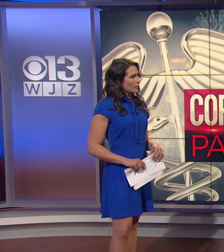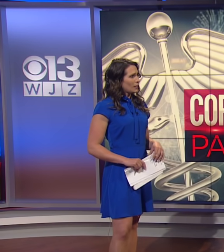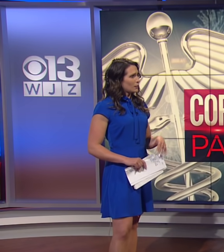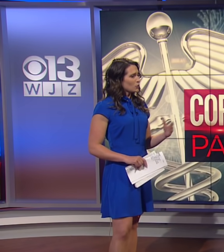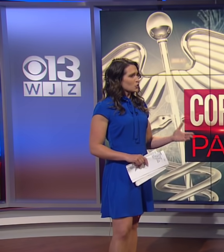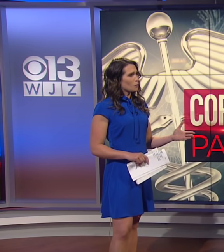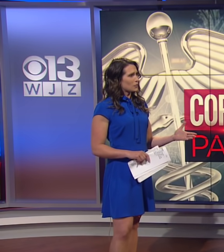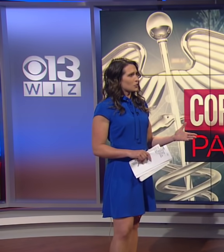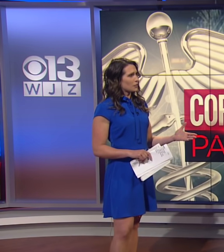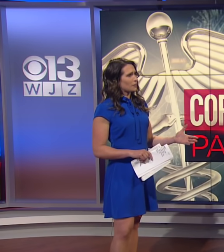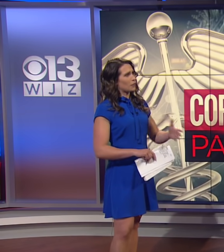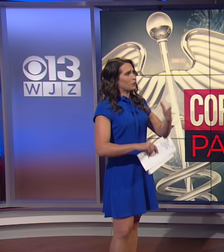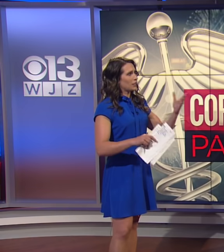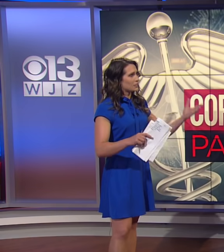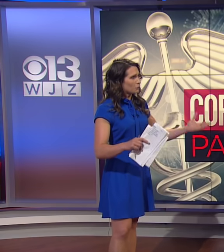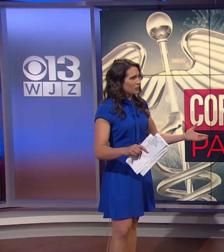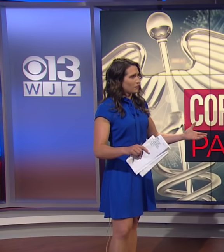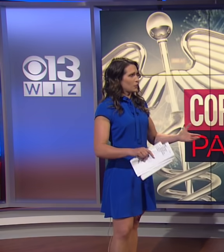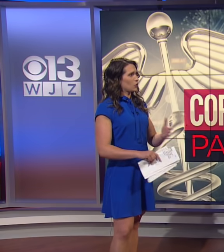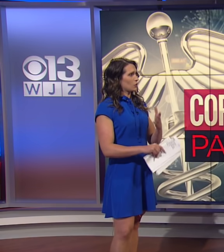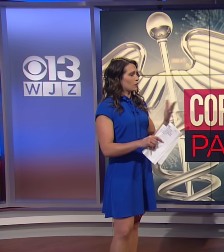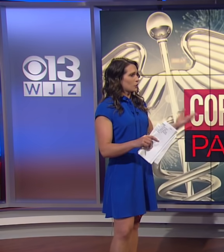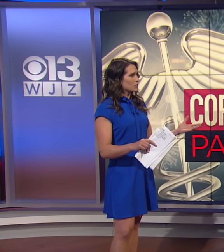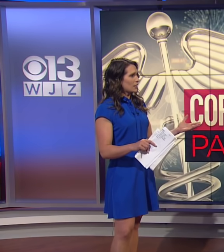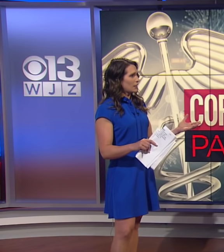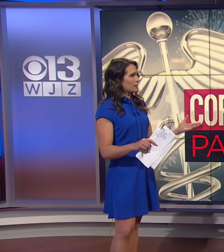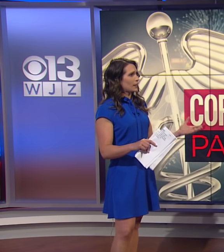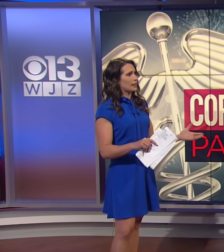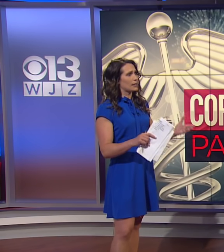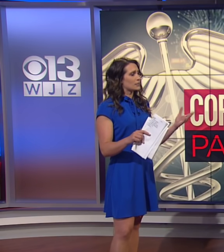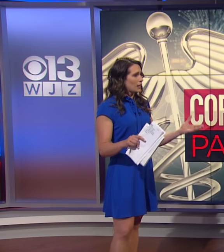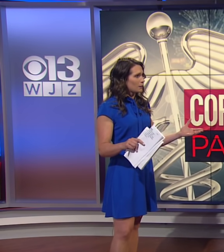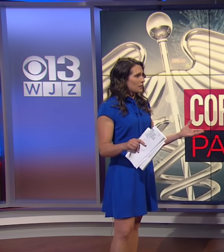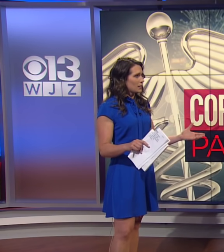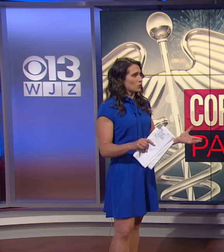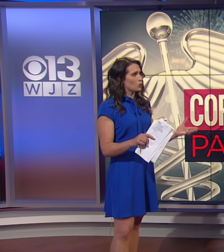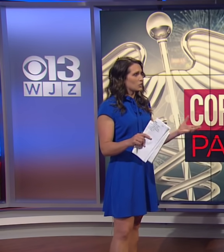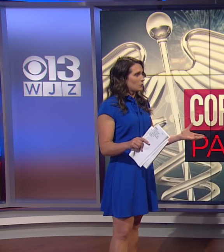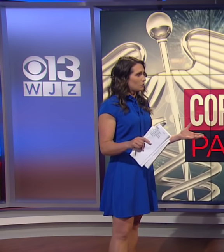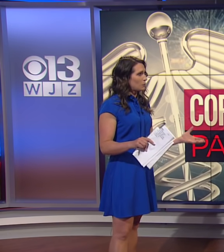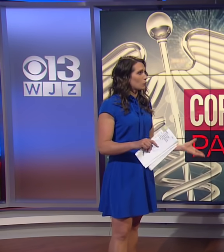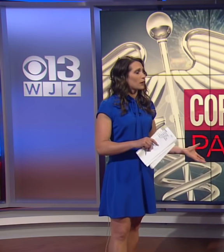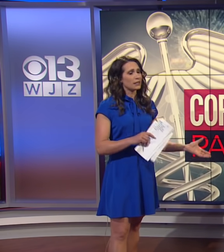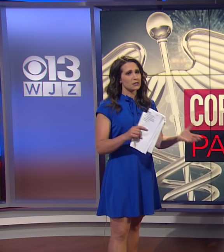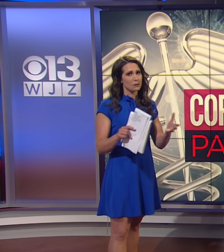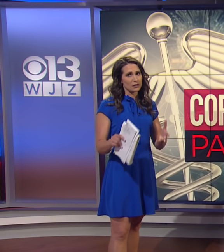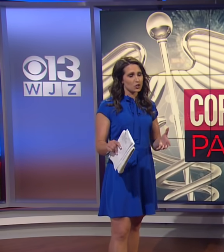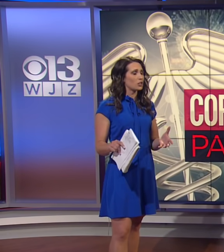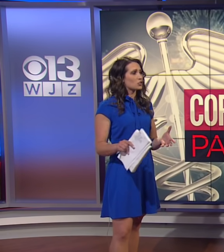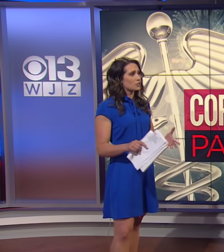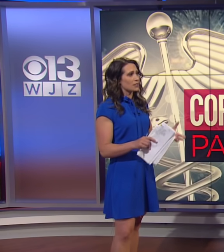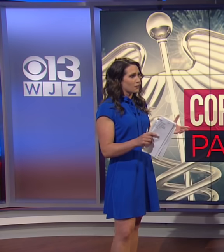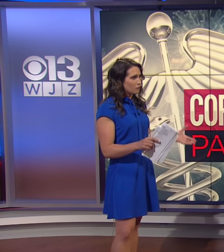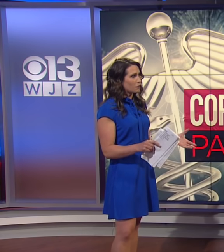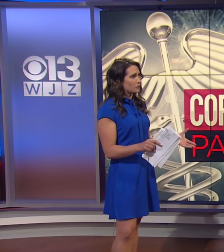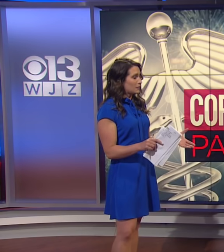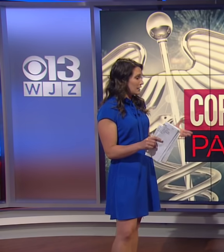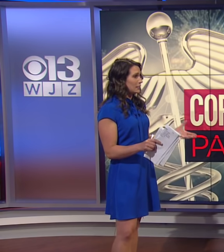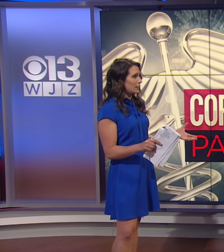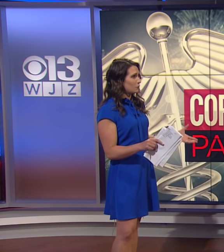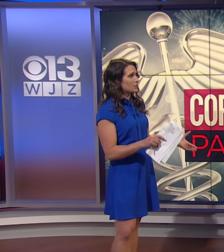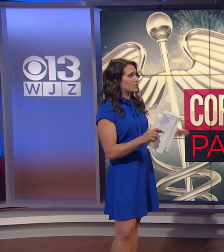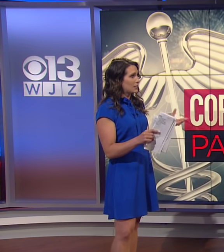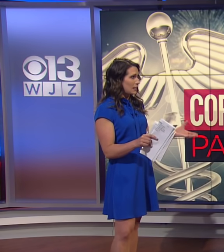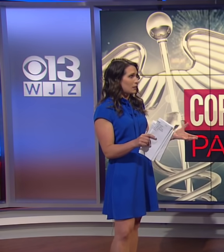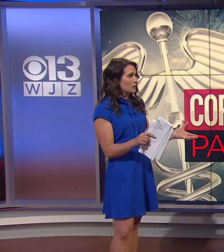building block of this entire program. And also mentioning that they plan to pivot. You know, the governor is saying that at any time he has a whole team of people ready to make changes if